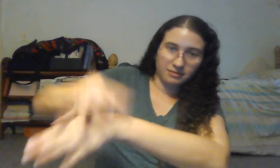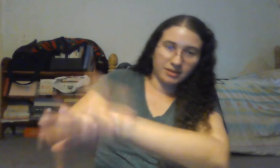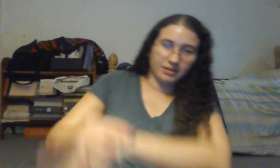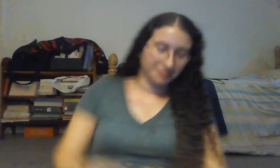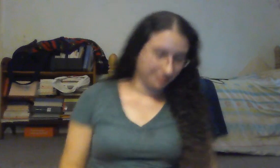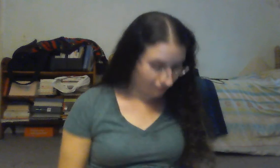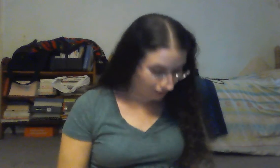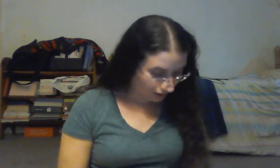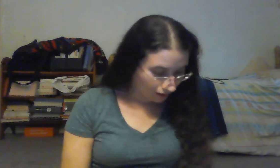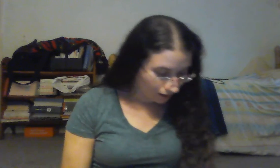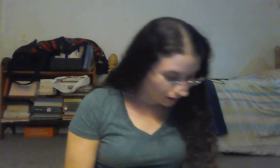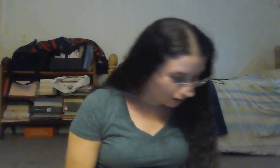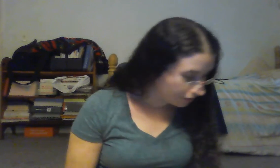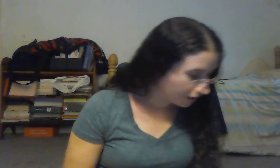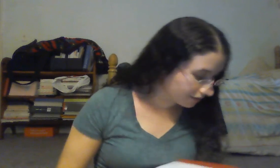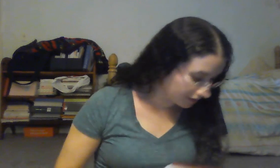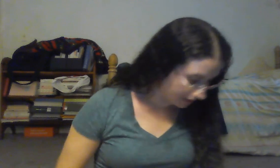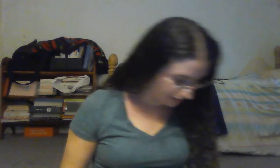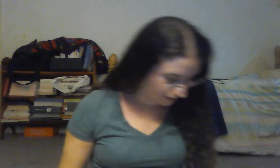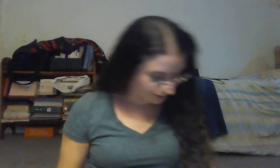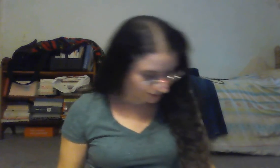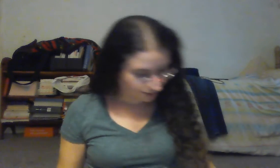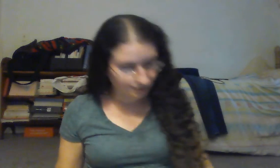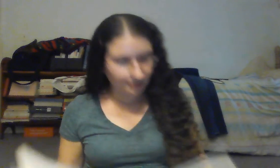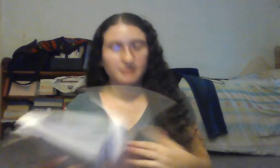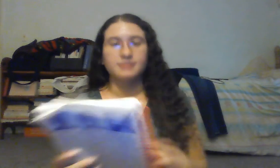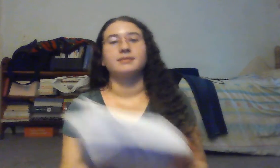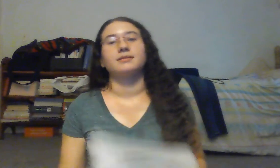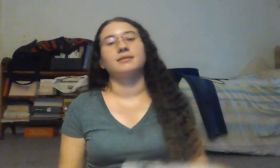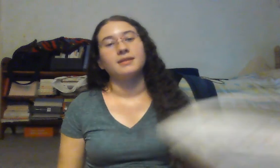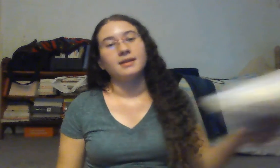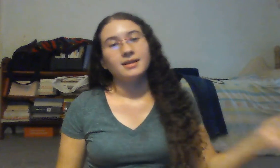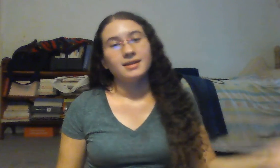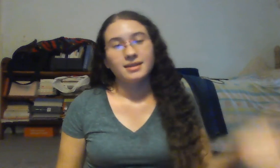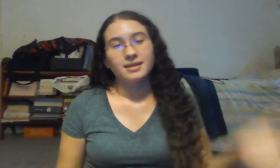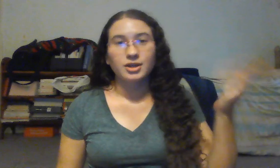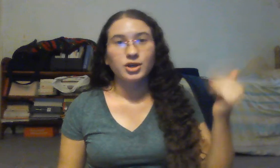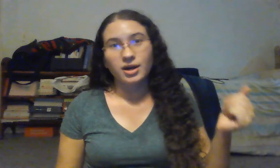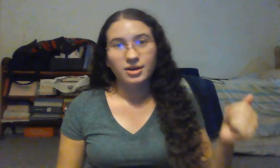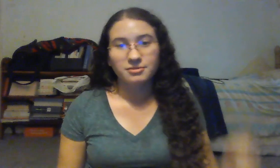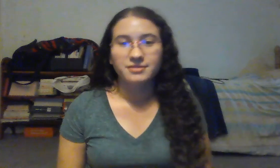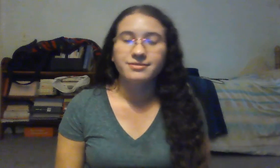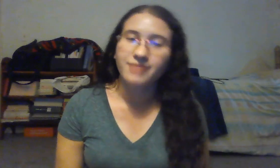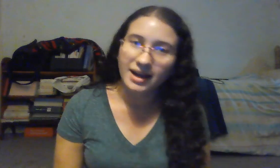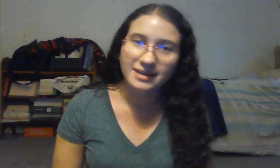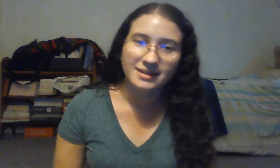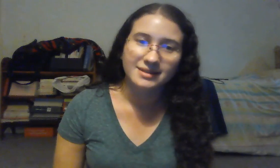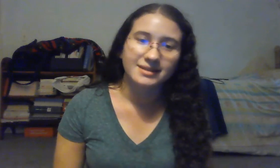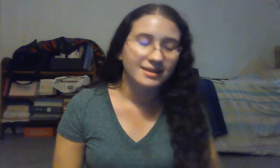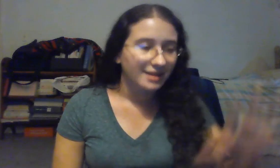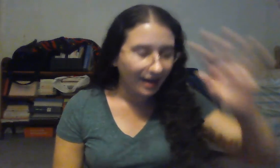right there. And there you have it. That's lesson 6. Thank God we finally did that.